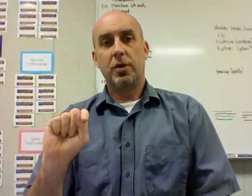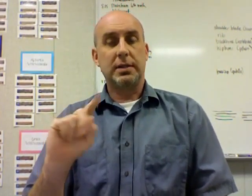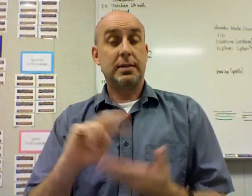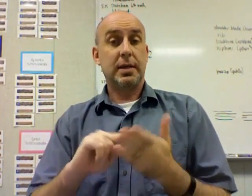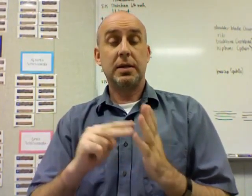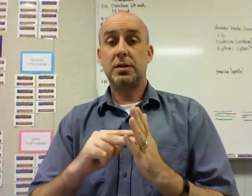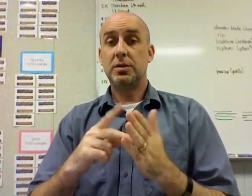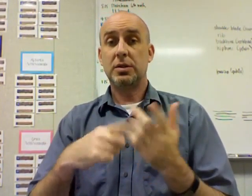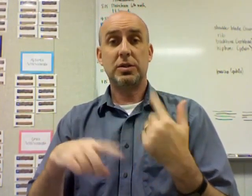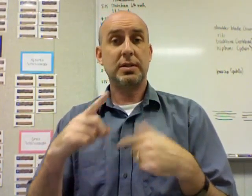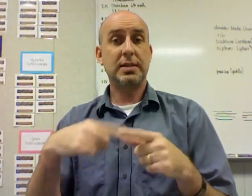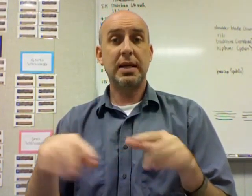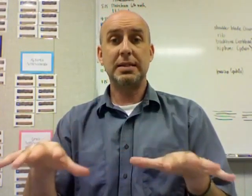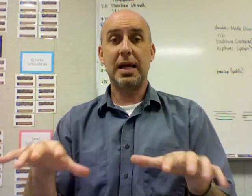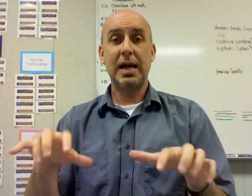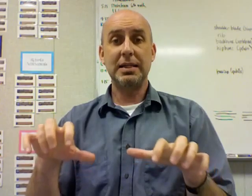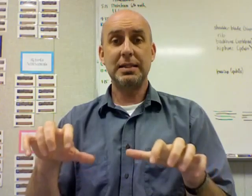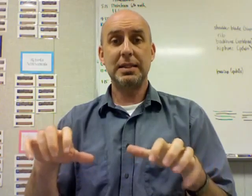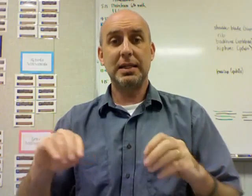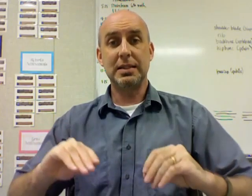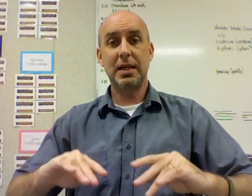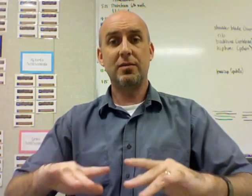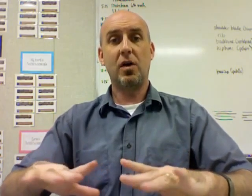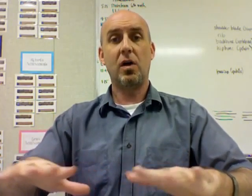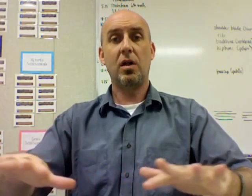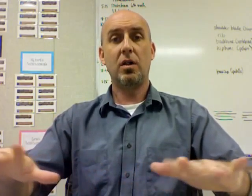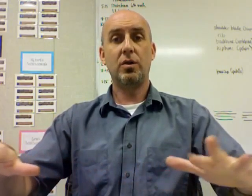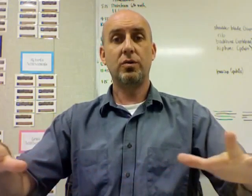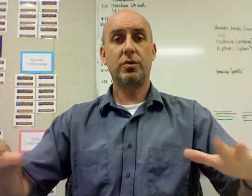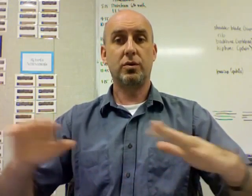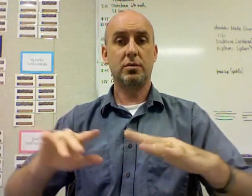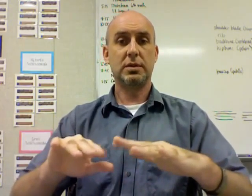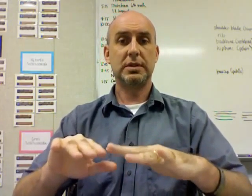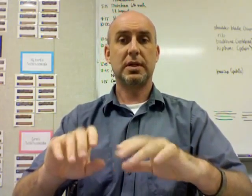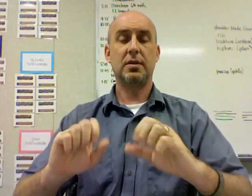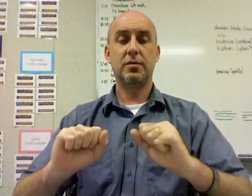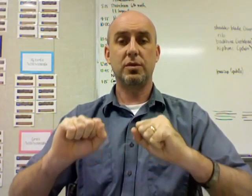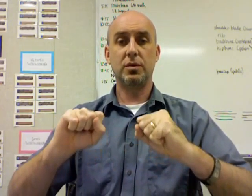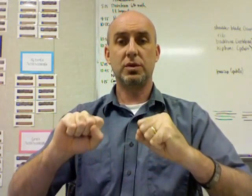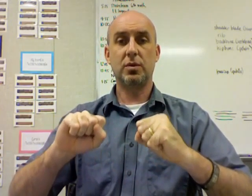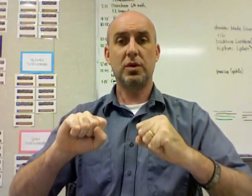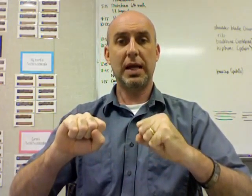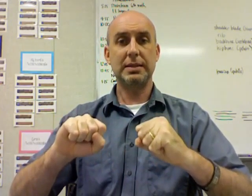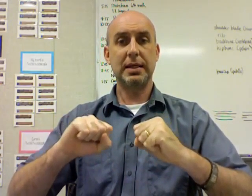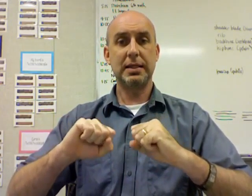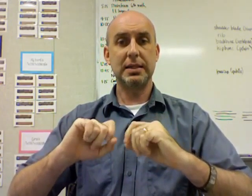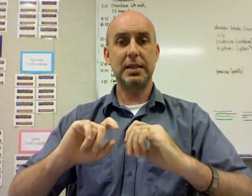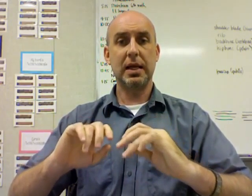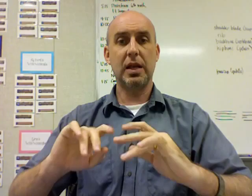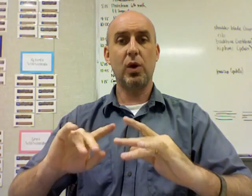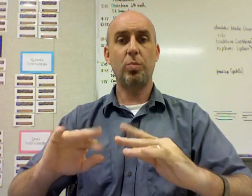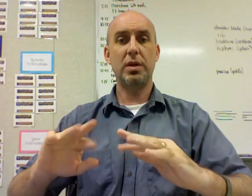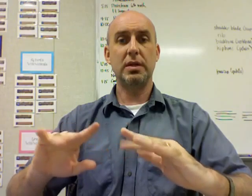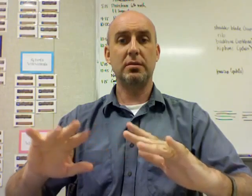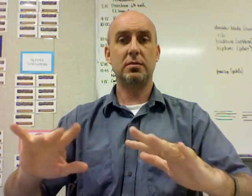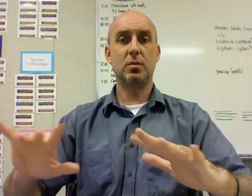Frost. So it's just, the sign is ice, and it's kind of all over. It's kind of, you start with your hands like this, and they kind of open and wiggle